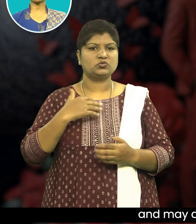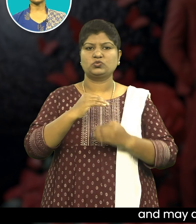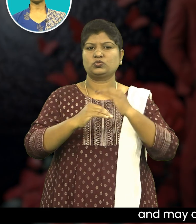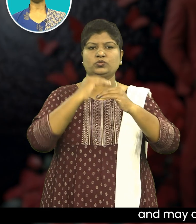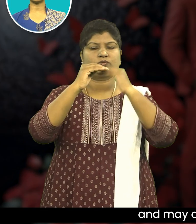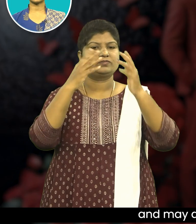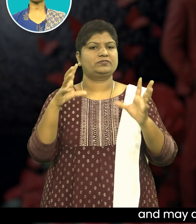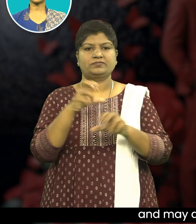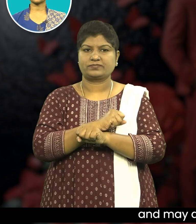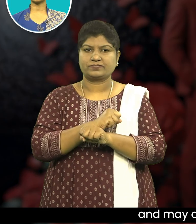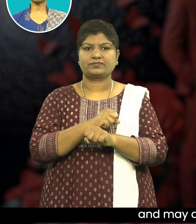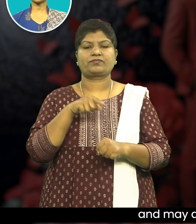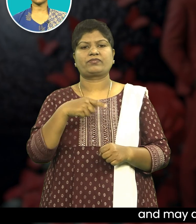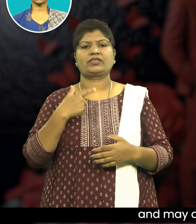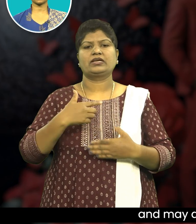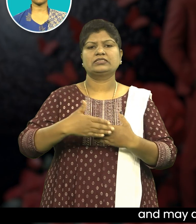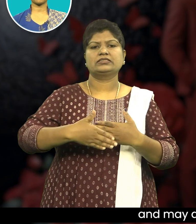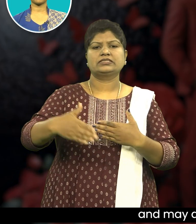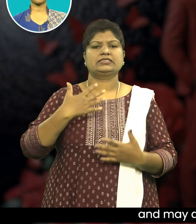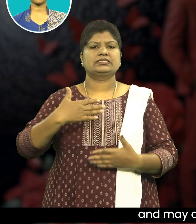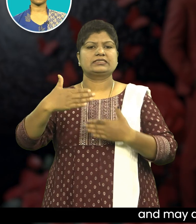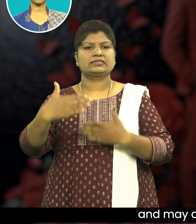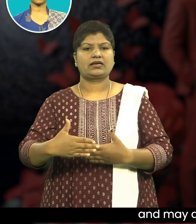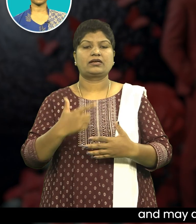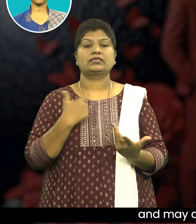and may also delay sexual maturation.